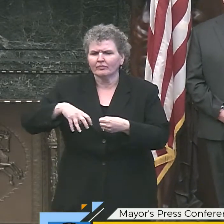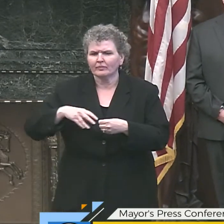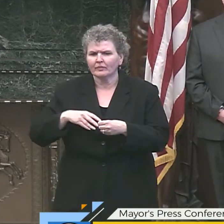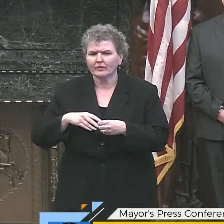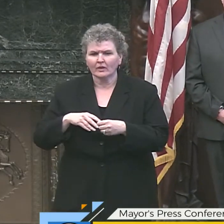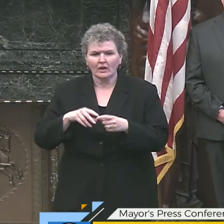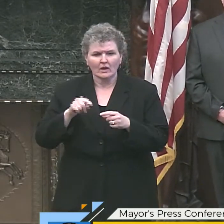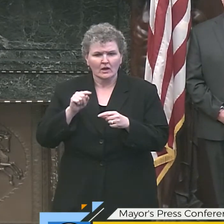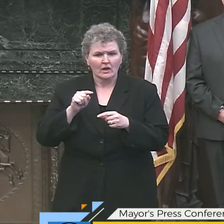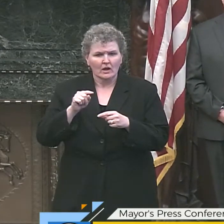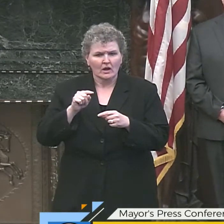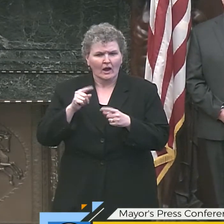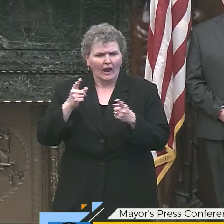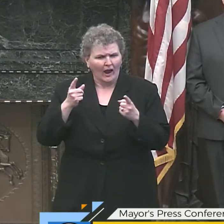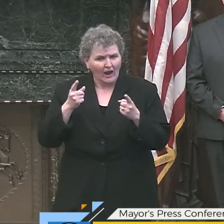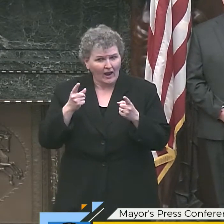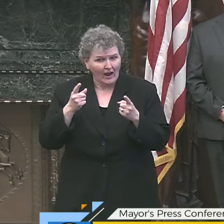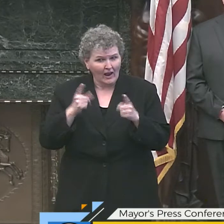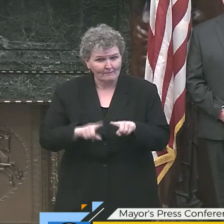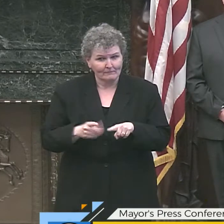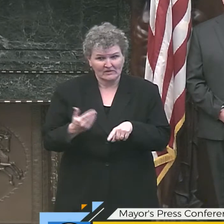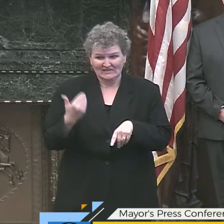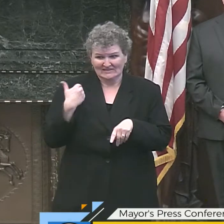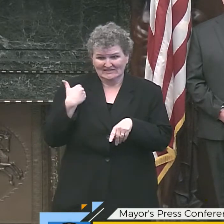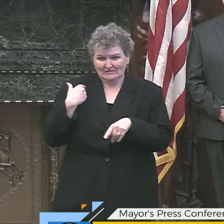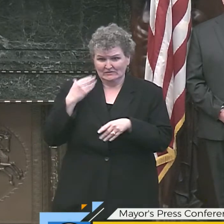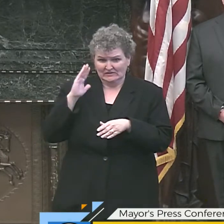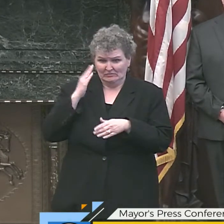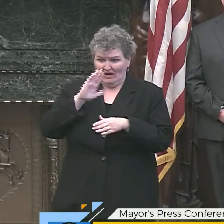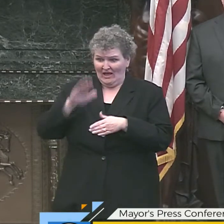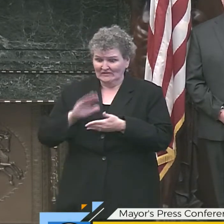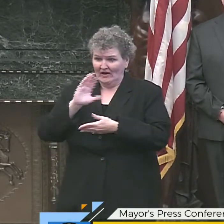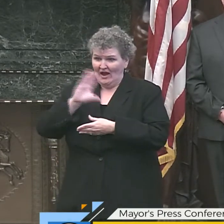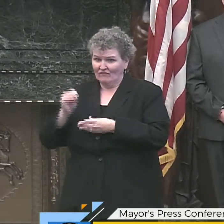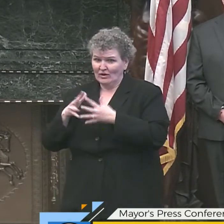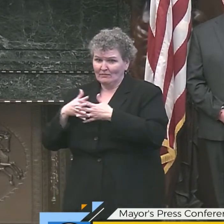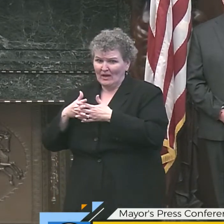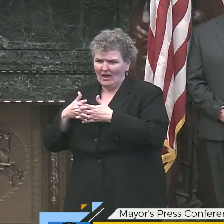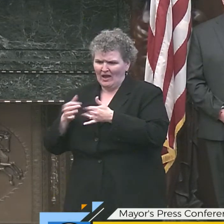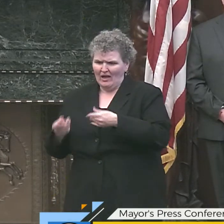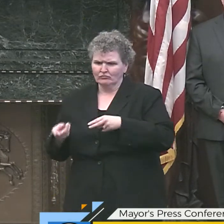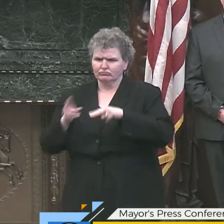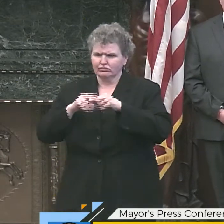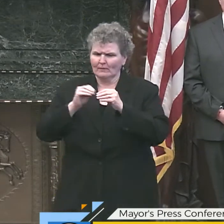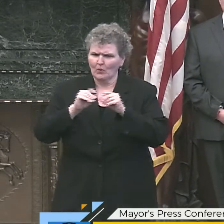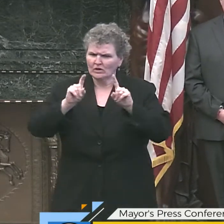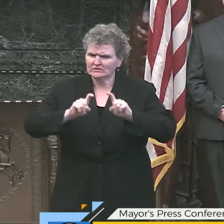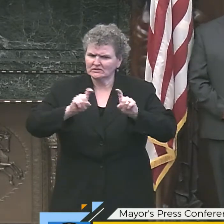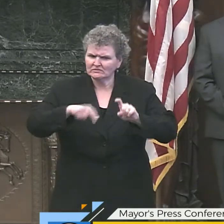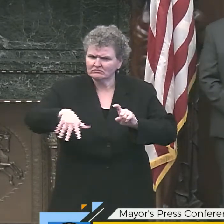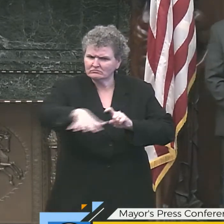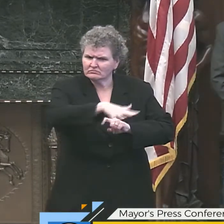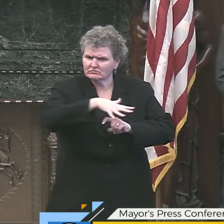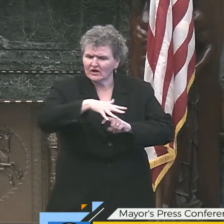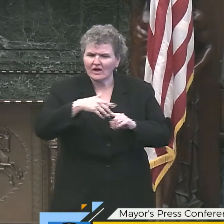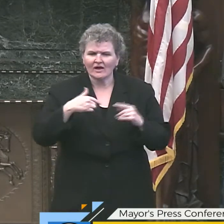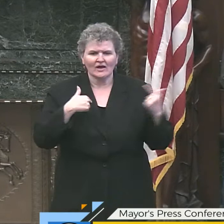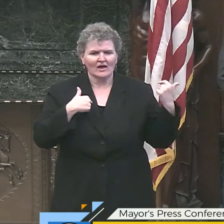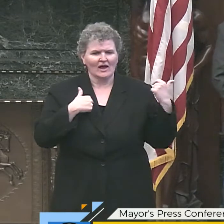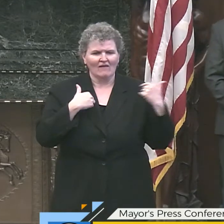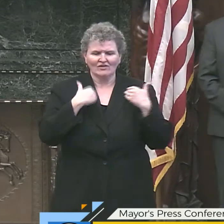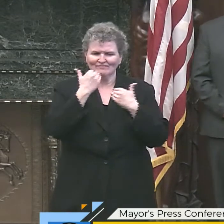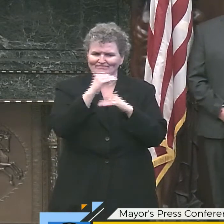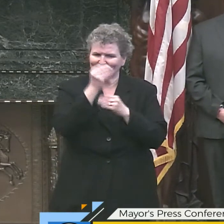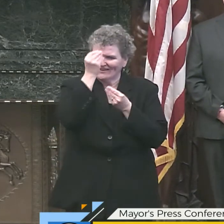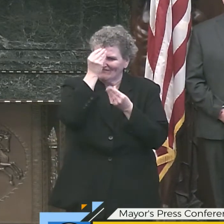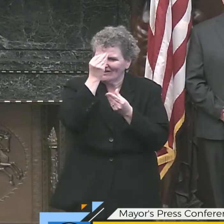tests before this shift? Just kind of anything like that? So we're working with very limited information right now. As I said, 85% of the test results,